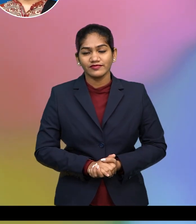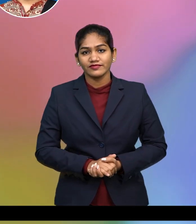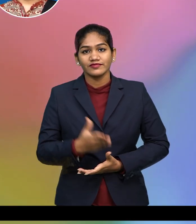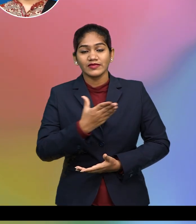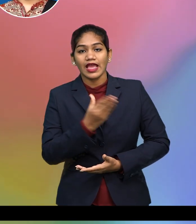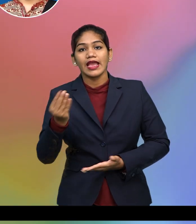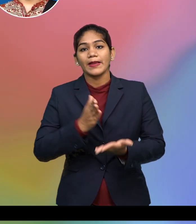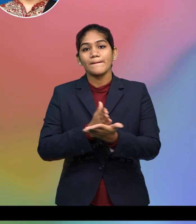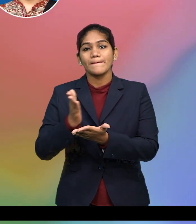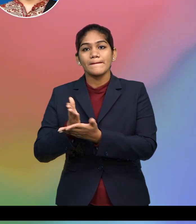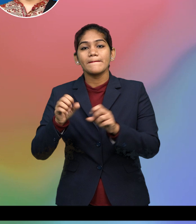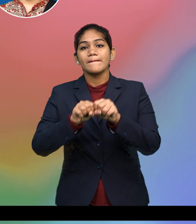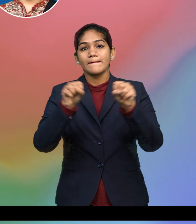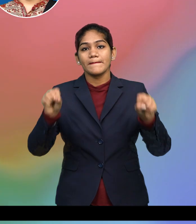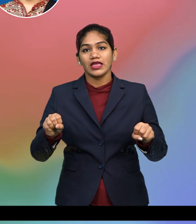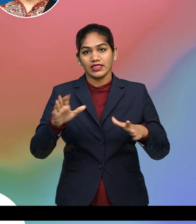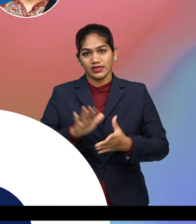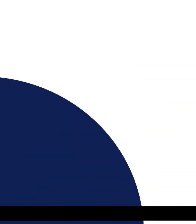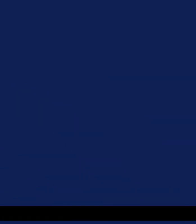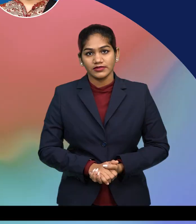and methods.